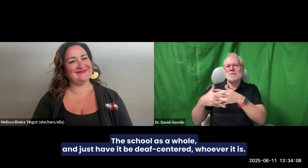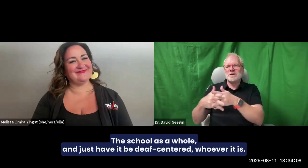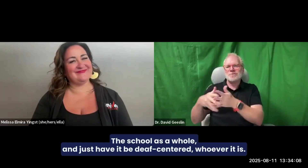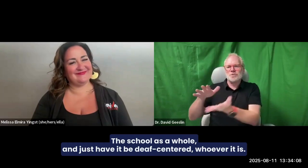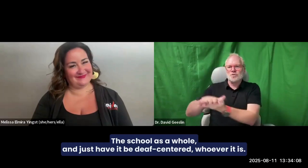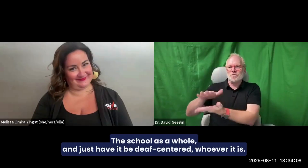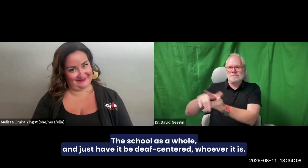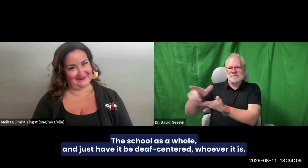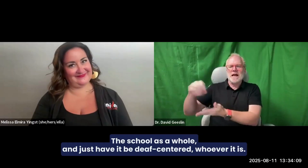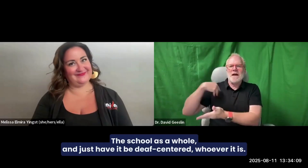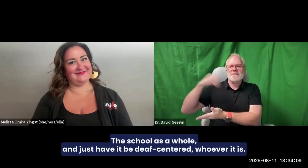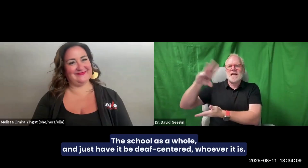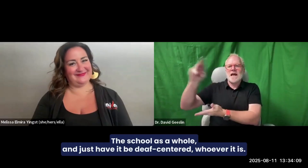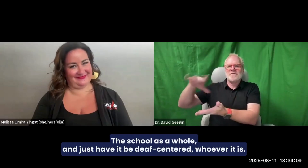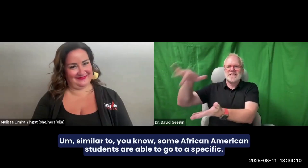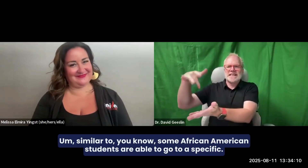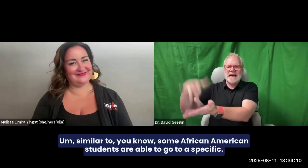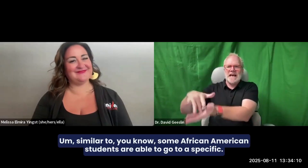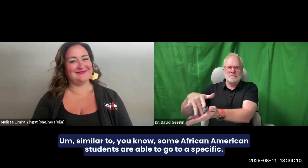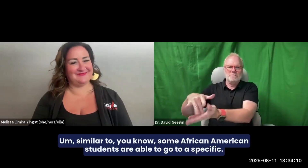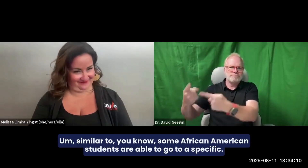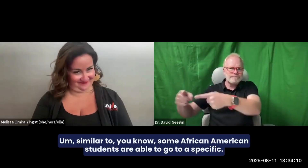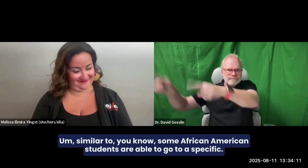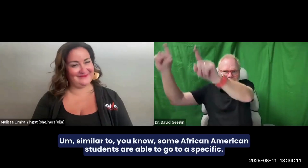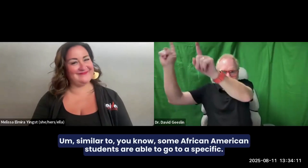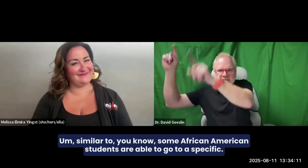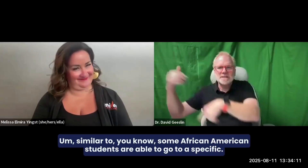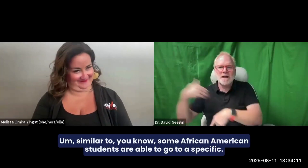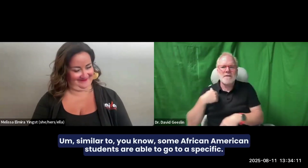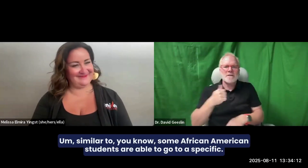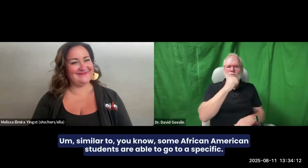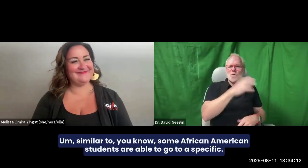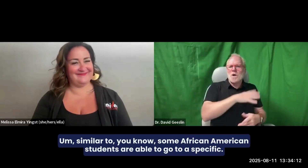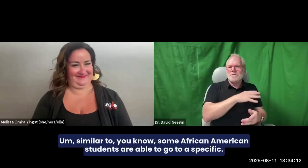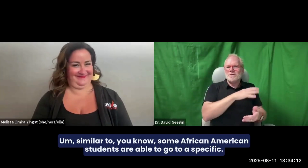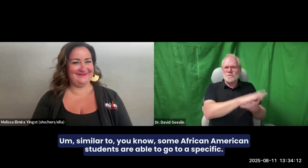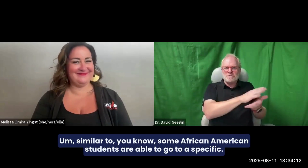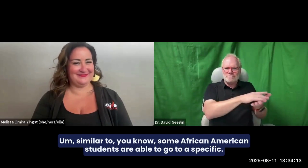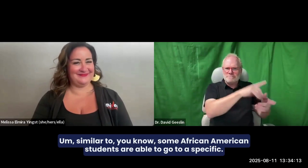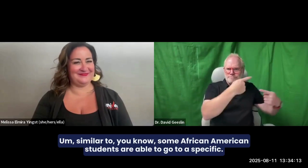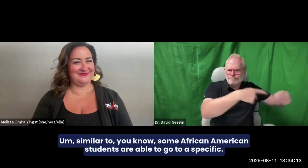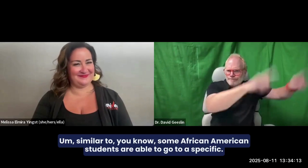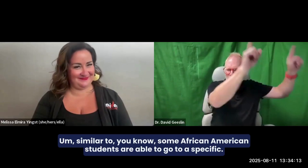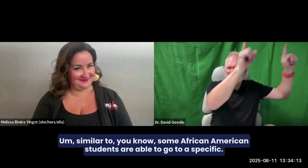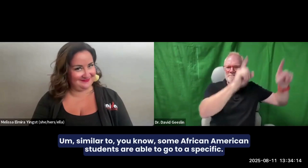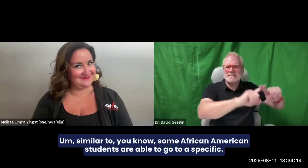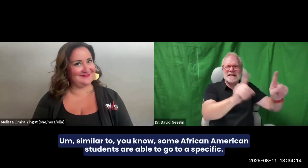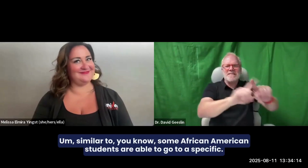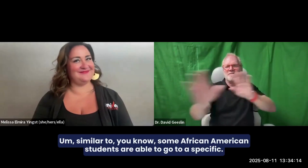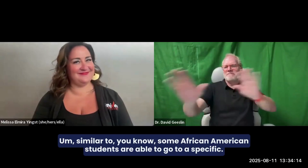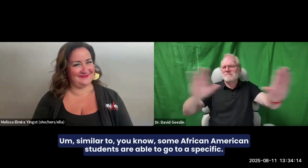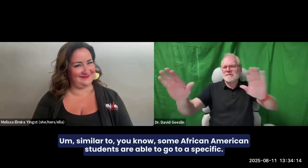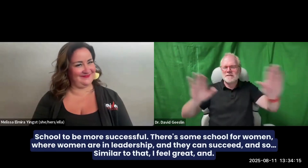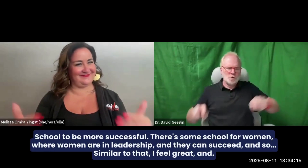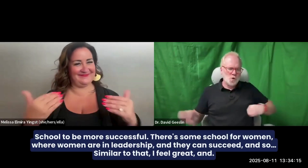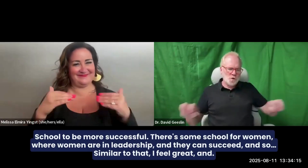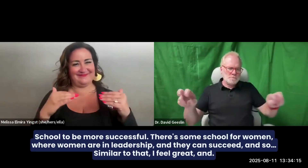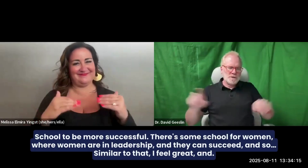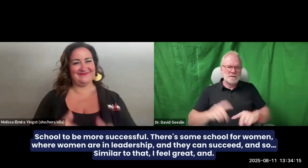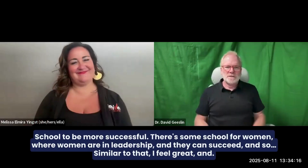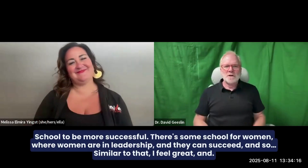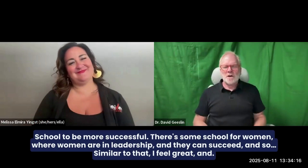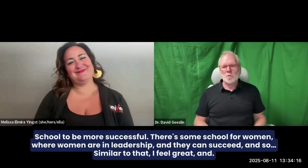be deaf centered, whoever it is. Similar to, some African American students are able to go to a